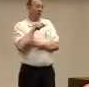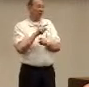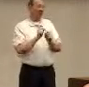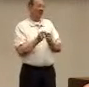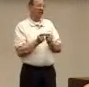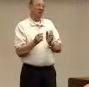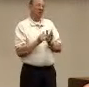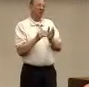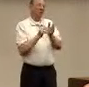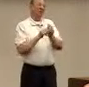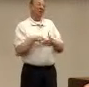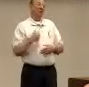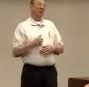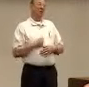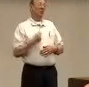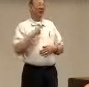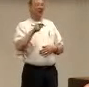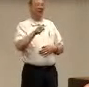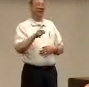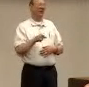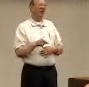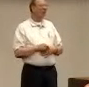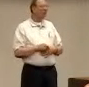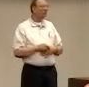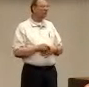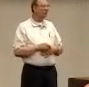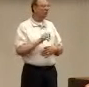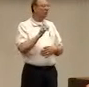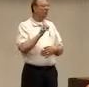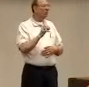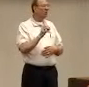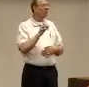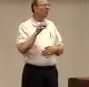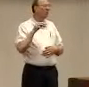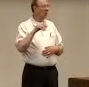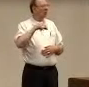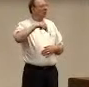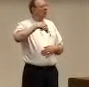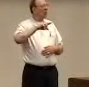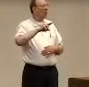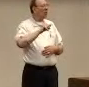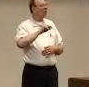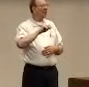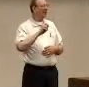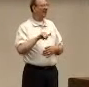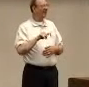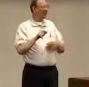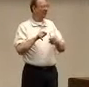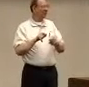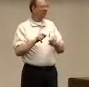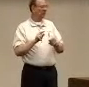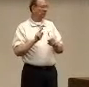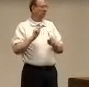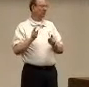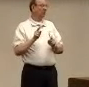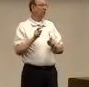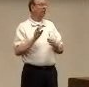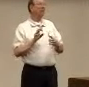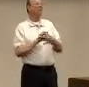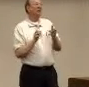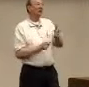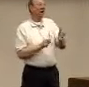Kara and I talk about this team frequently, of course, and we think they're pretty quirky. We knew they were quirky when they